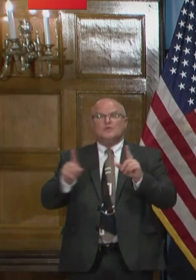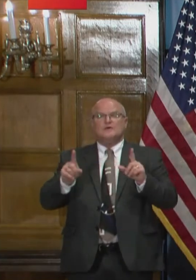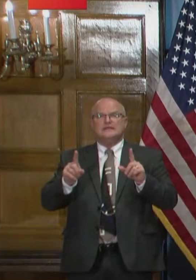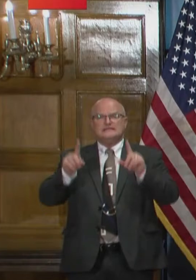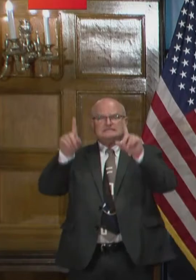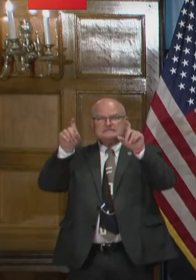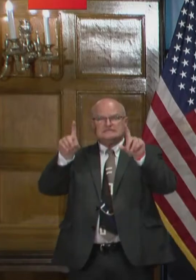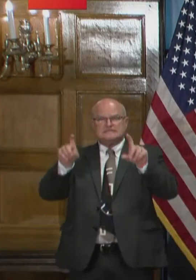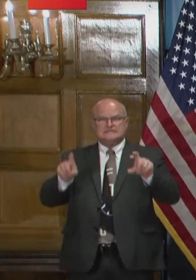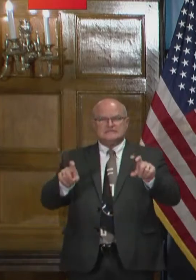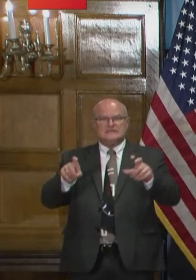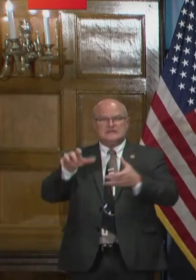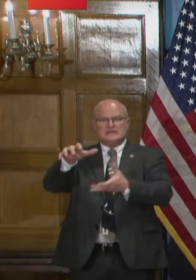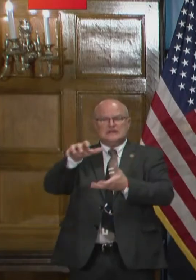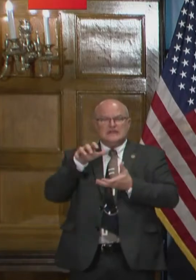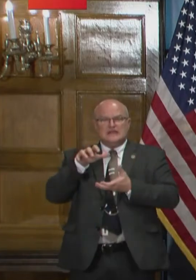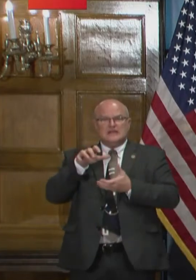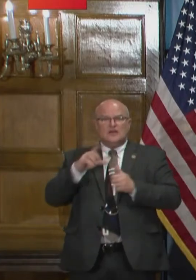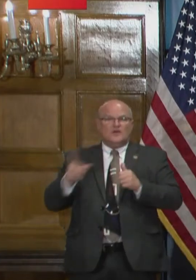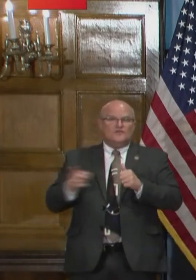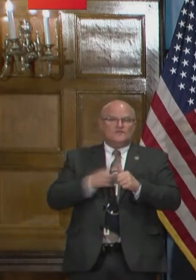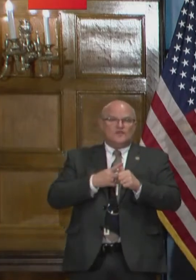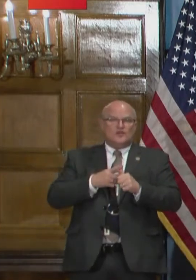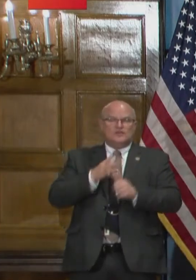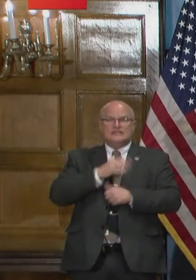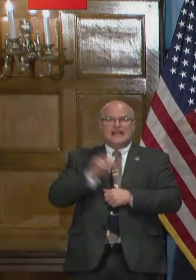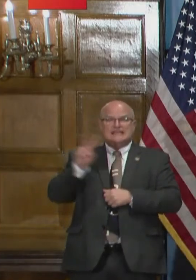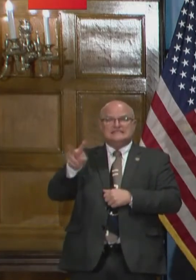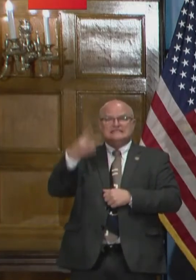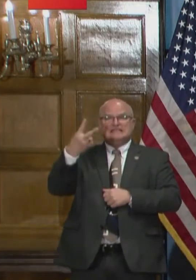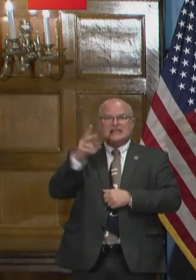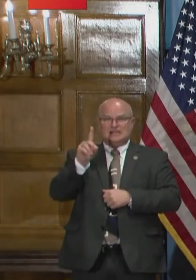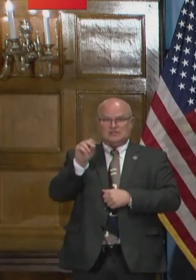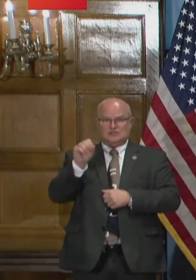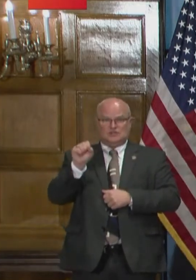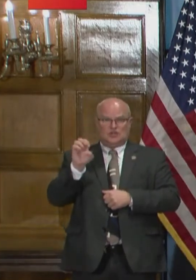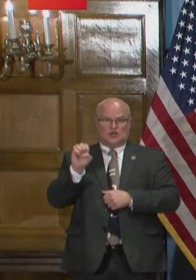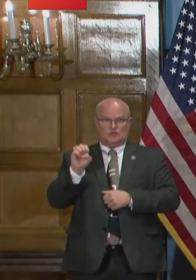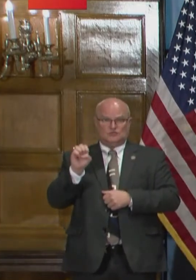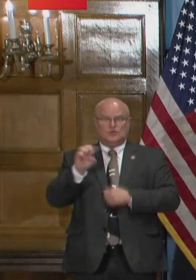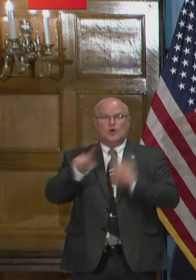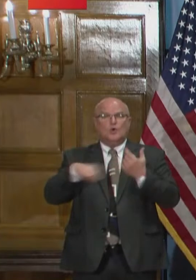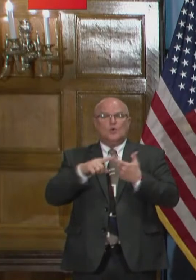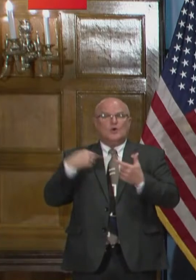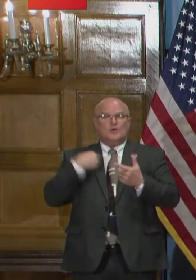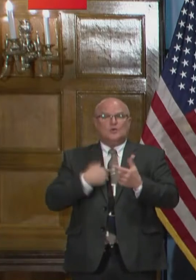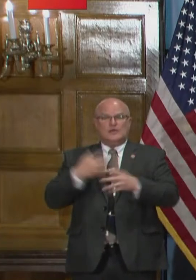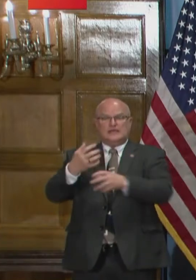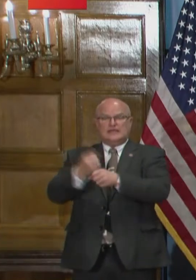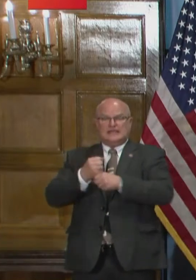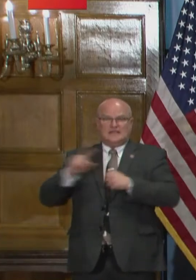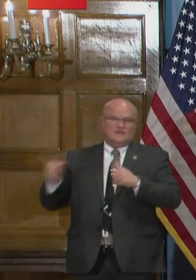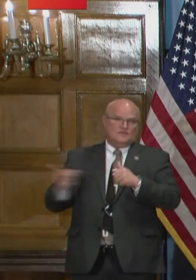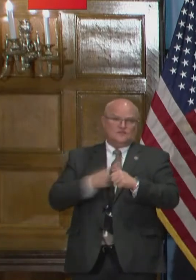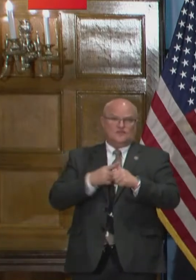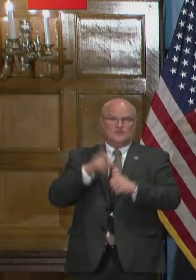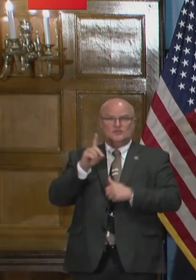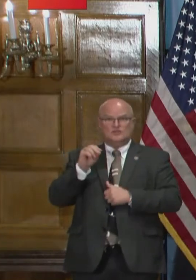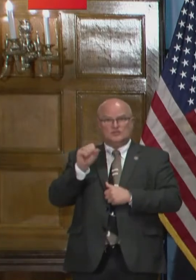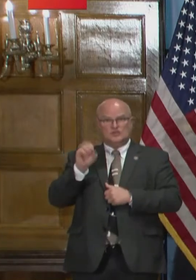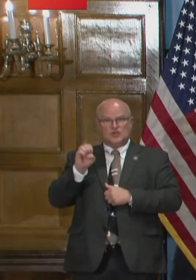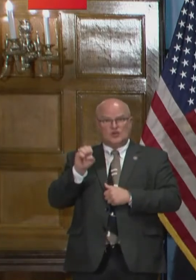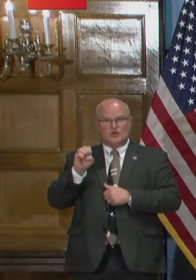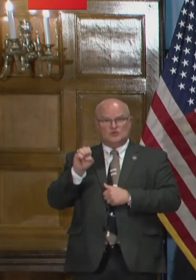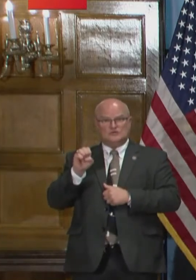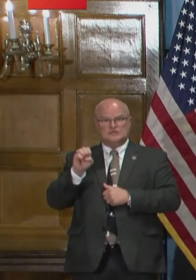the allocation, it was for first and second doses. So when we give a first dose,